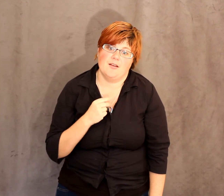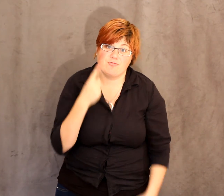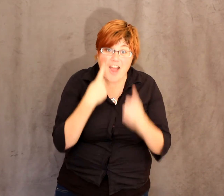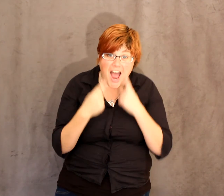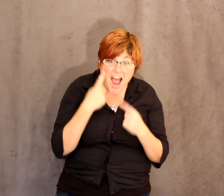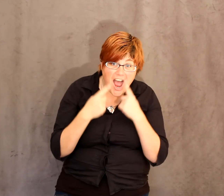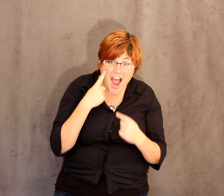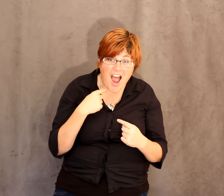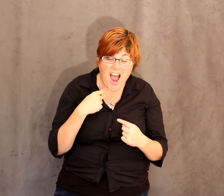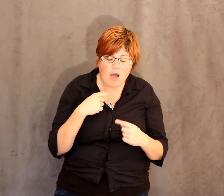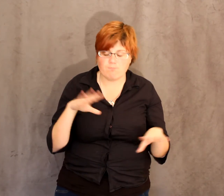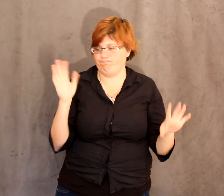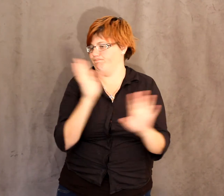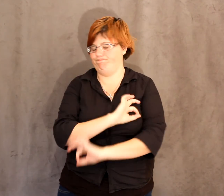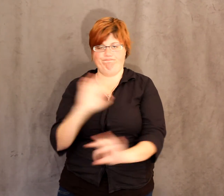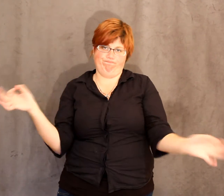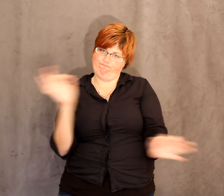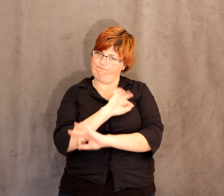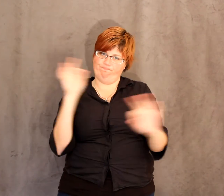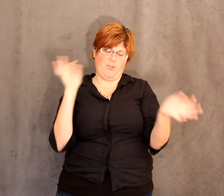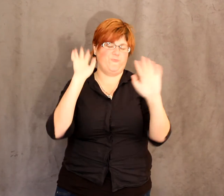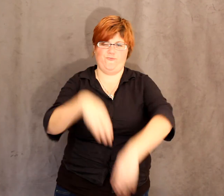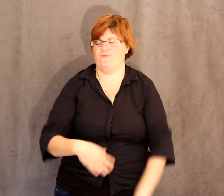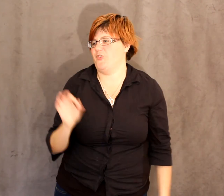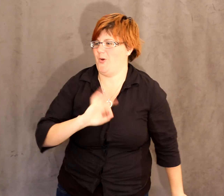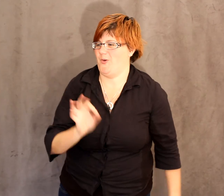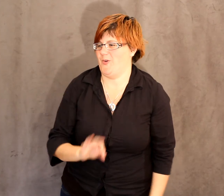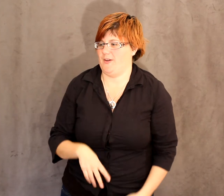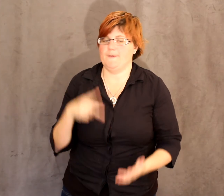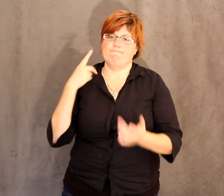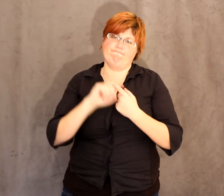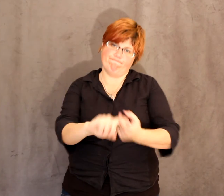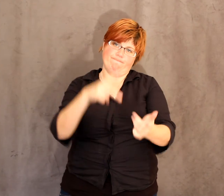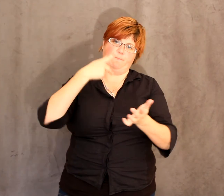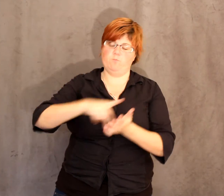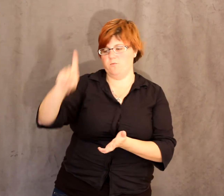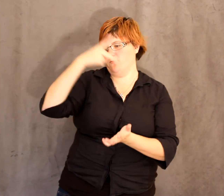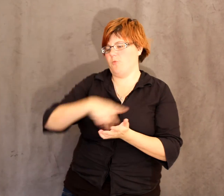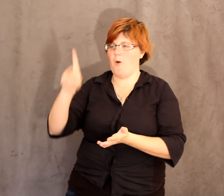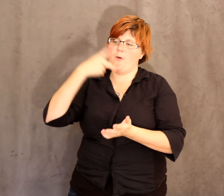cry? Goodness, no! He kept walking along and singing his song.